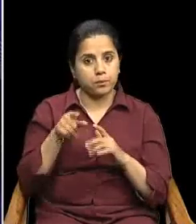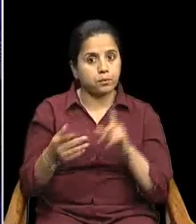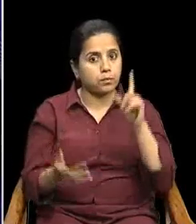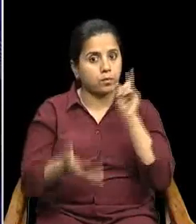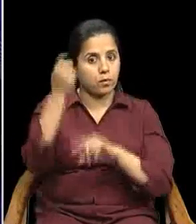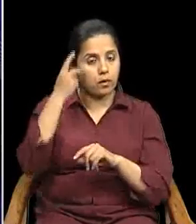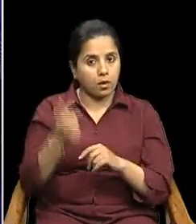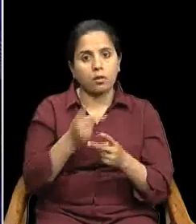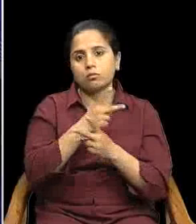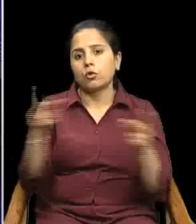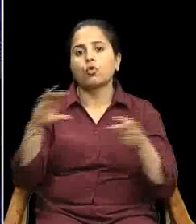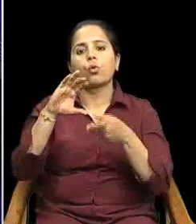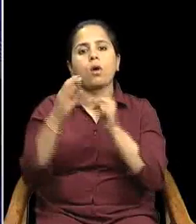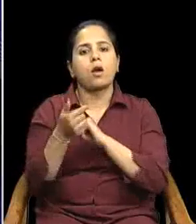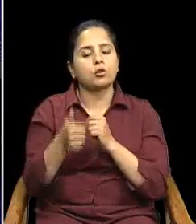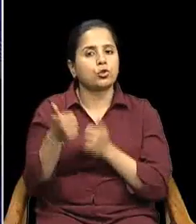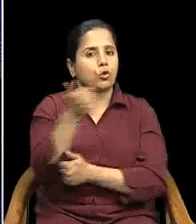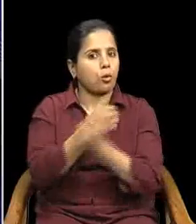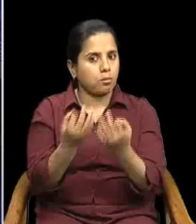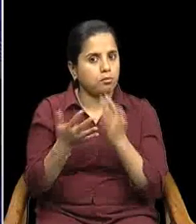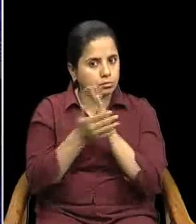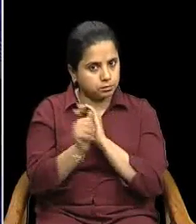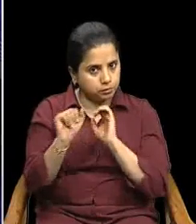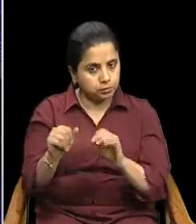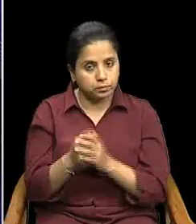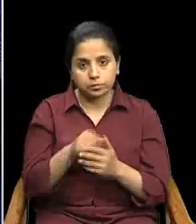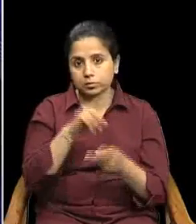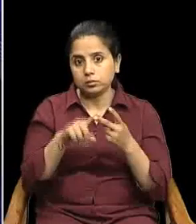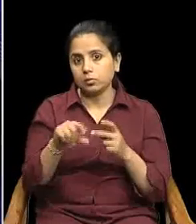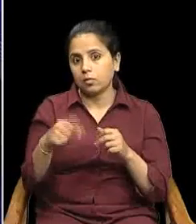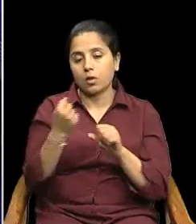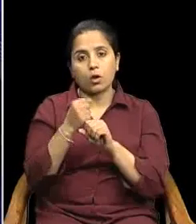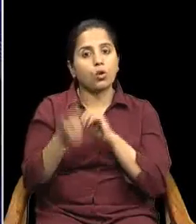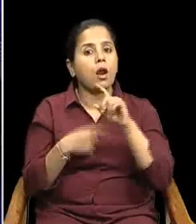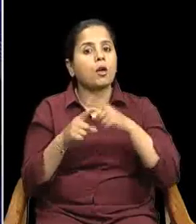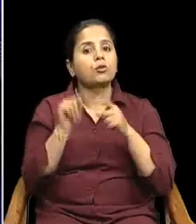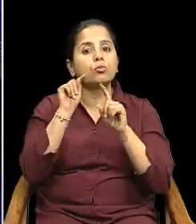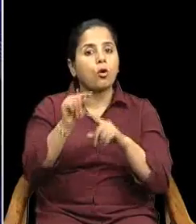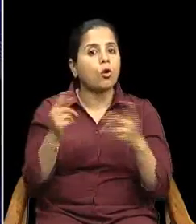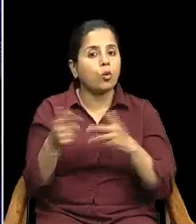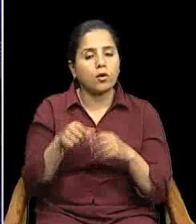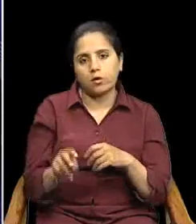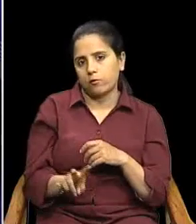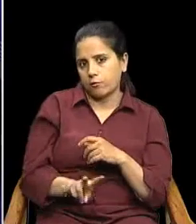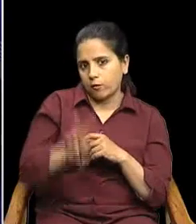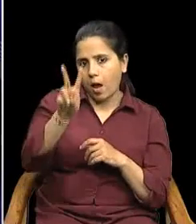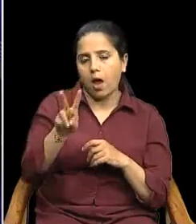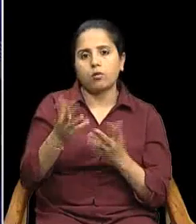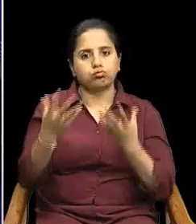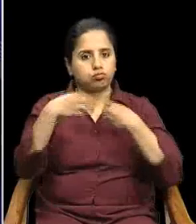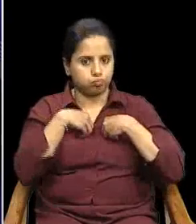attaining the multicultural competence. The next graduate attribute is your value